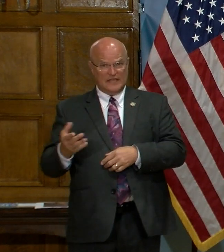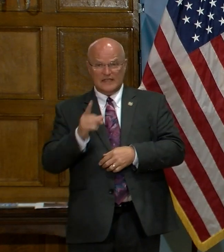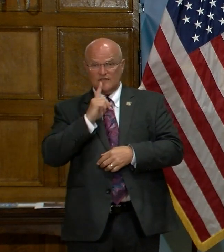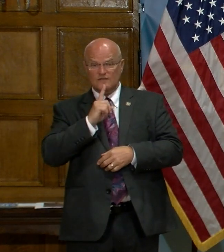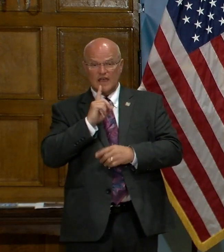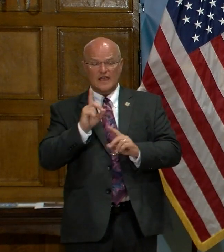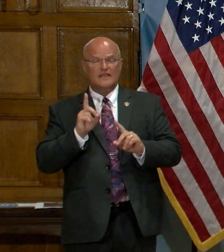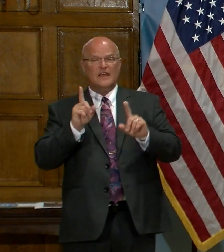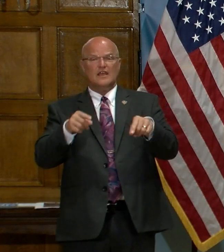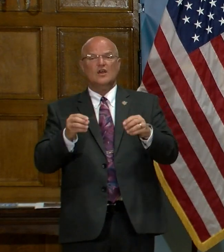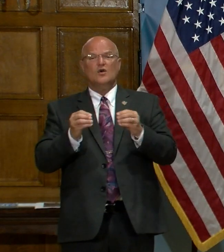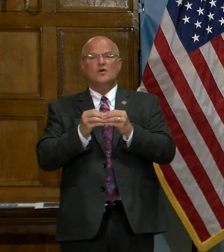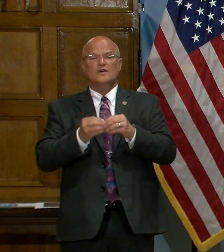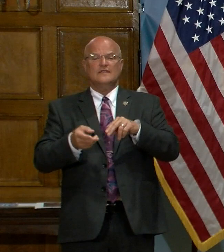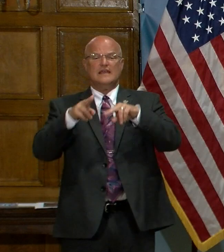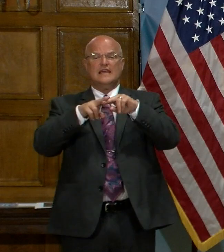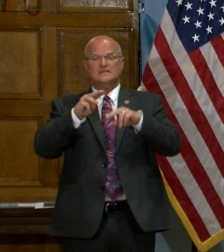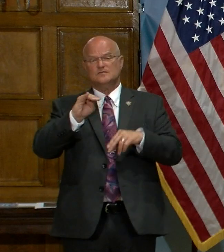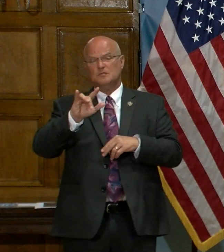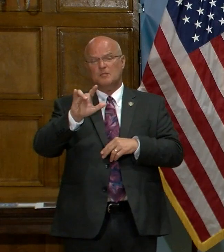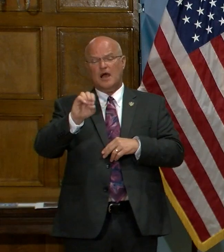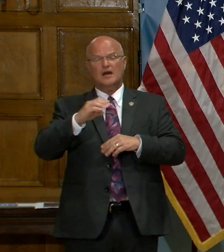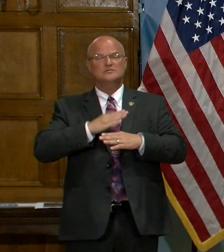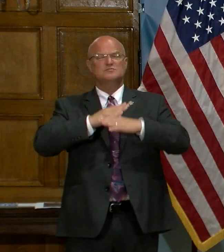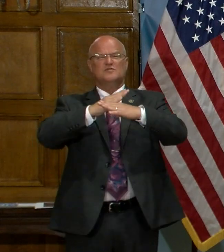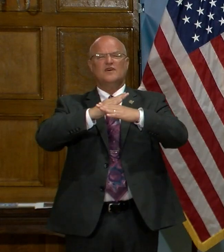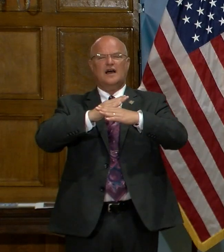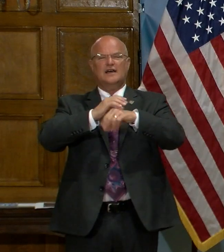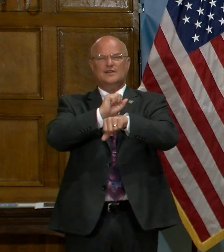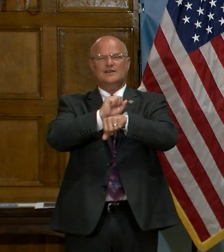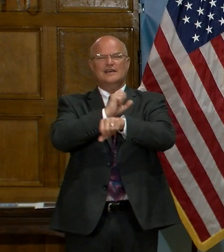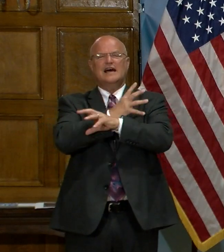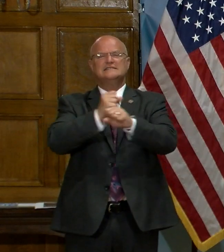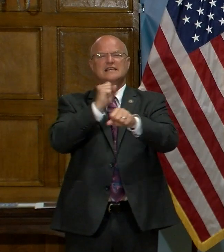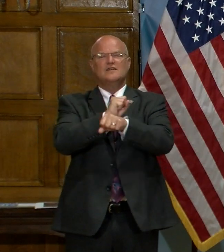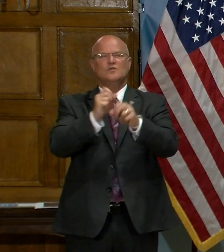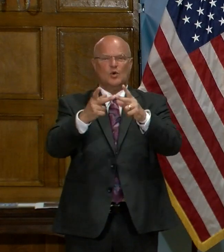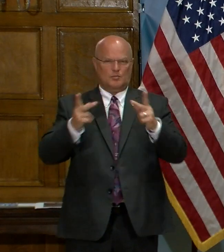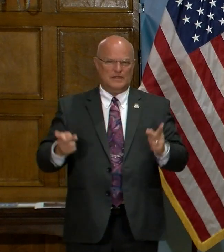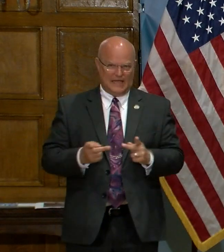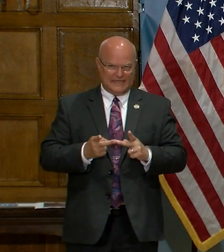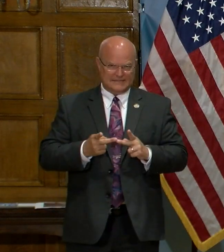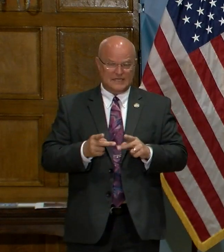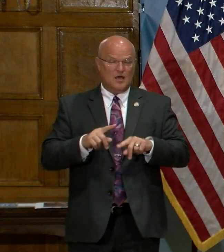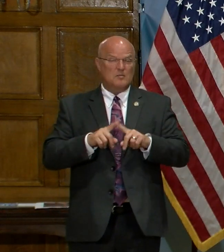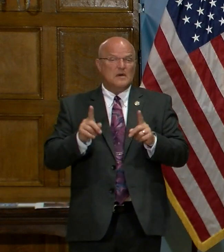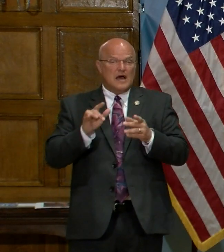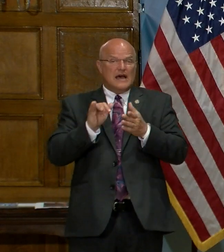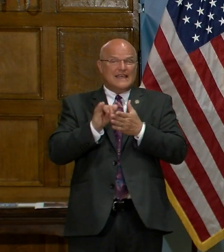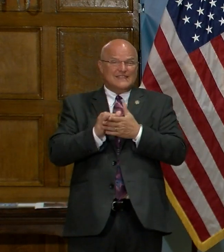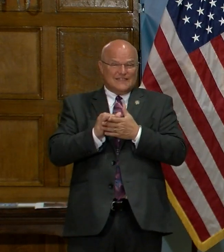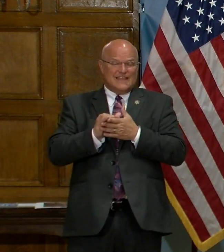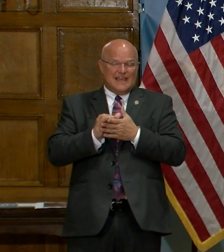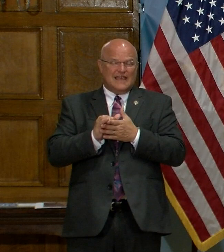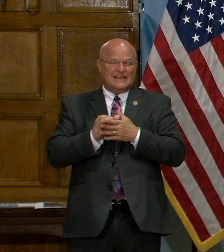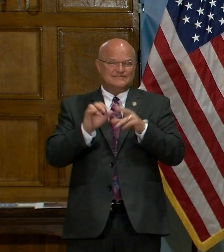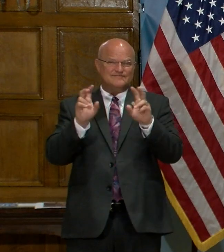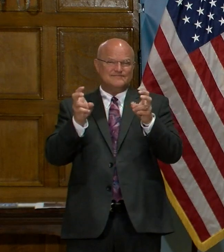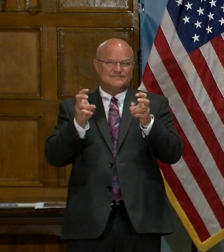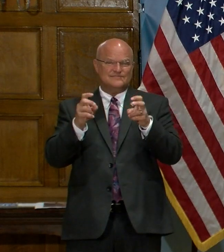fact, they go even the extra mile to provide a safe workplace. But that's something that is subject